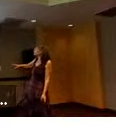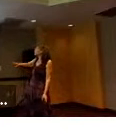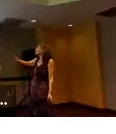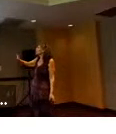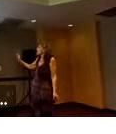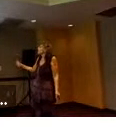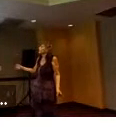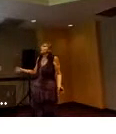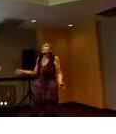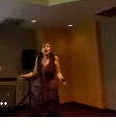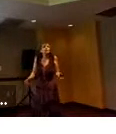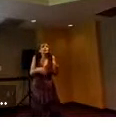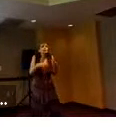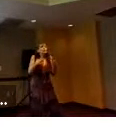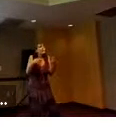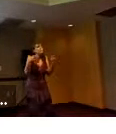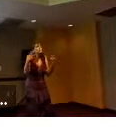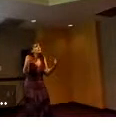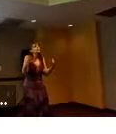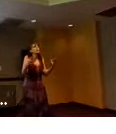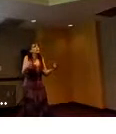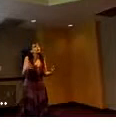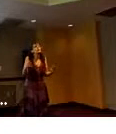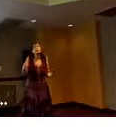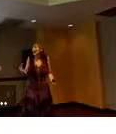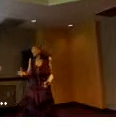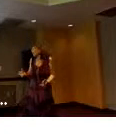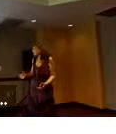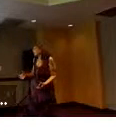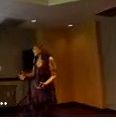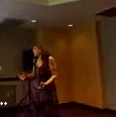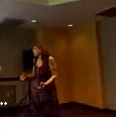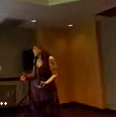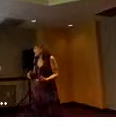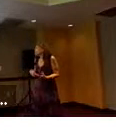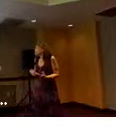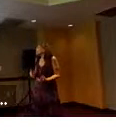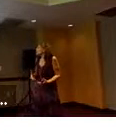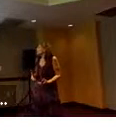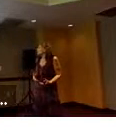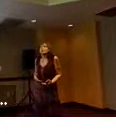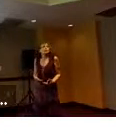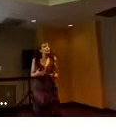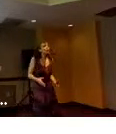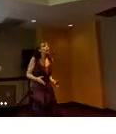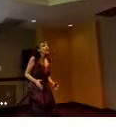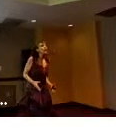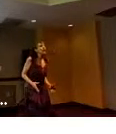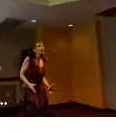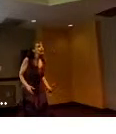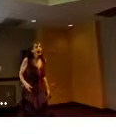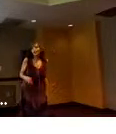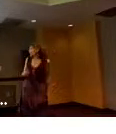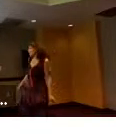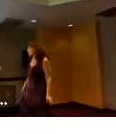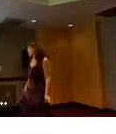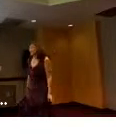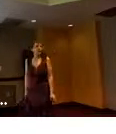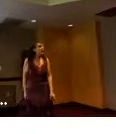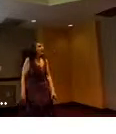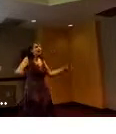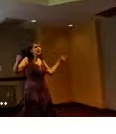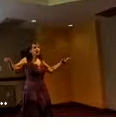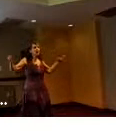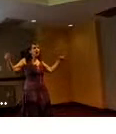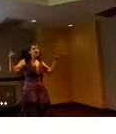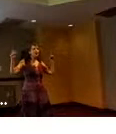disabled? And think about the arc of your lives and what that means to you in reality. After all, you are here and we are